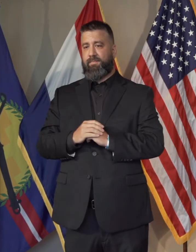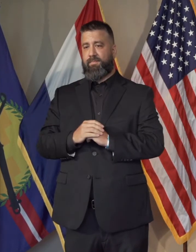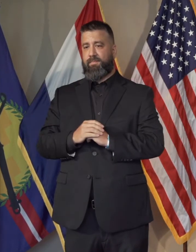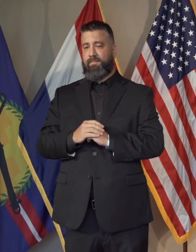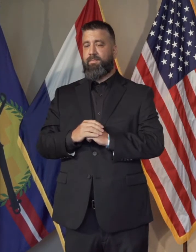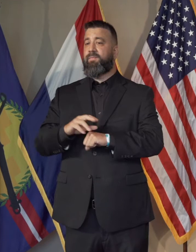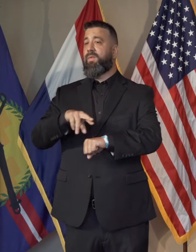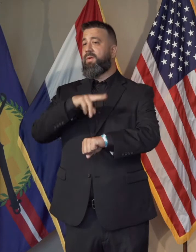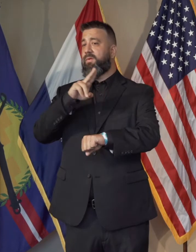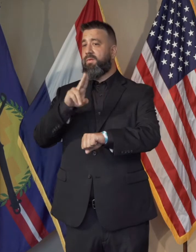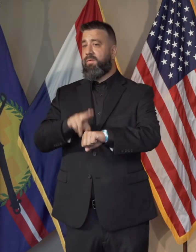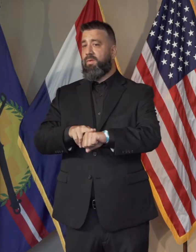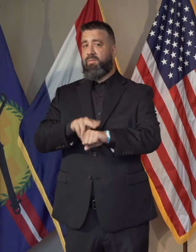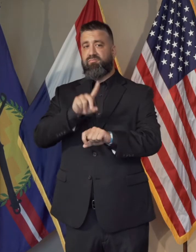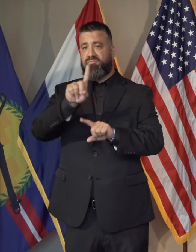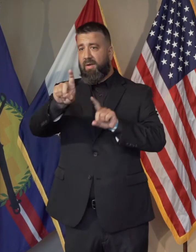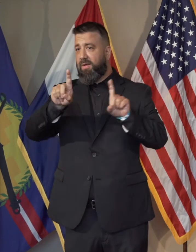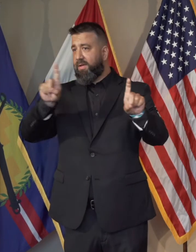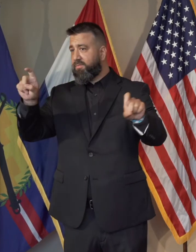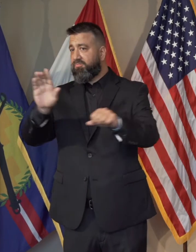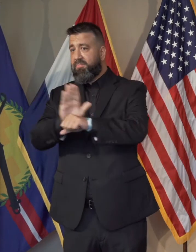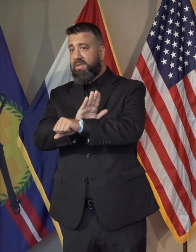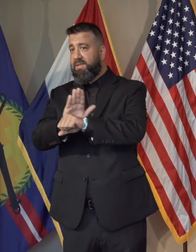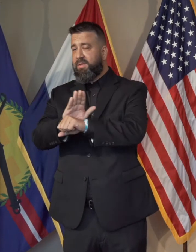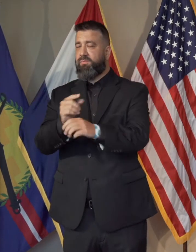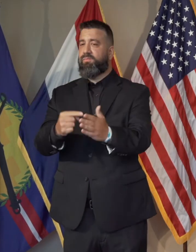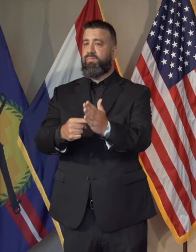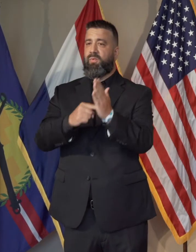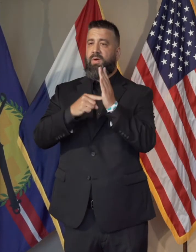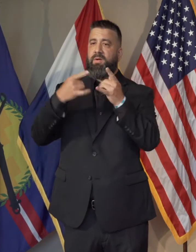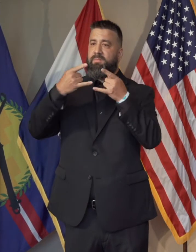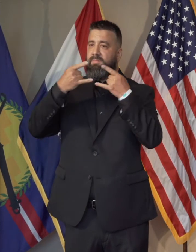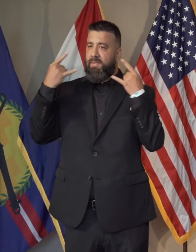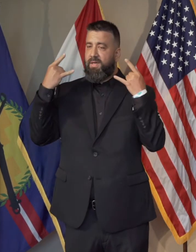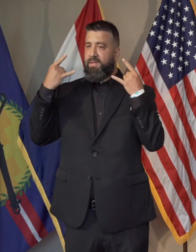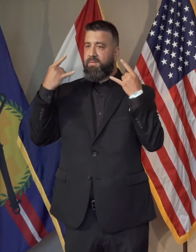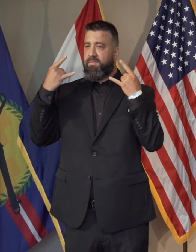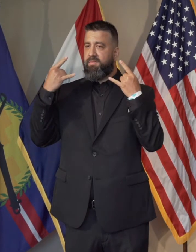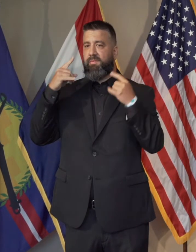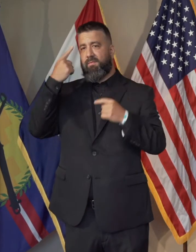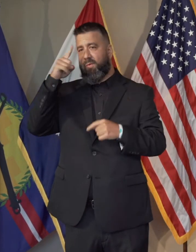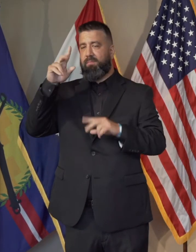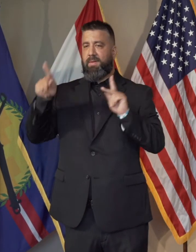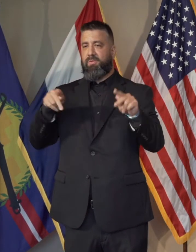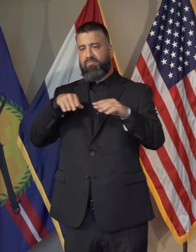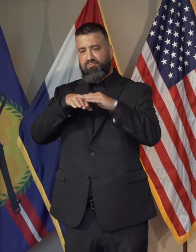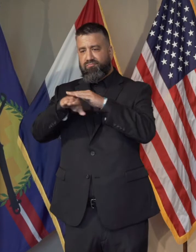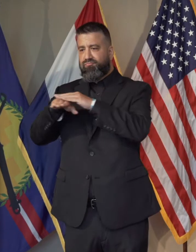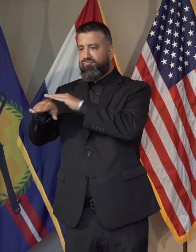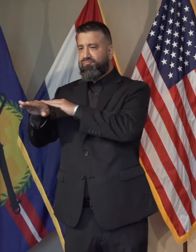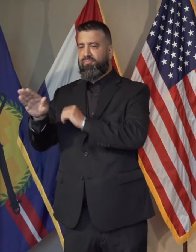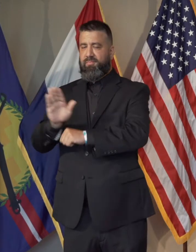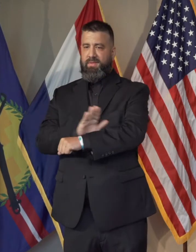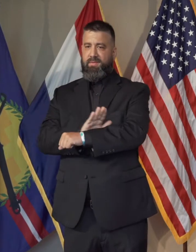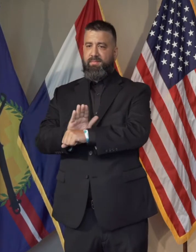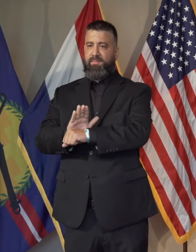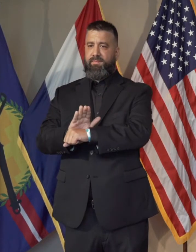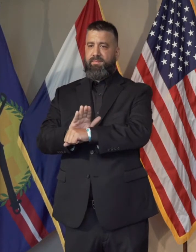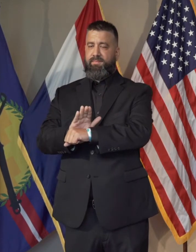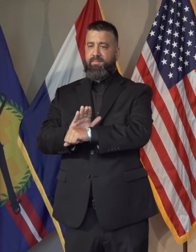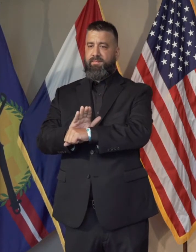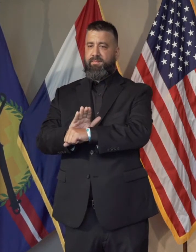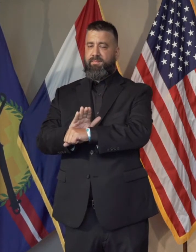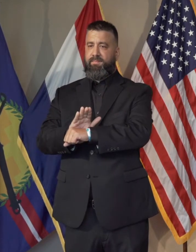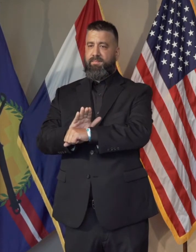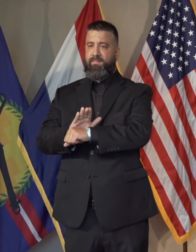And of course we're asking businesses to require masks in order for people to come into their place of business. And in